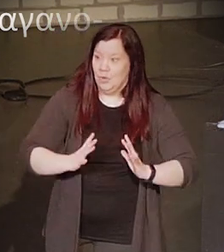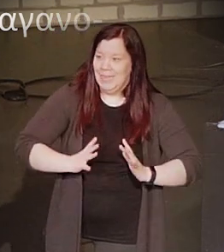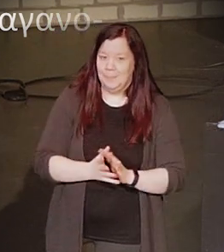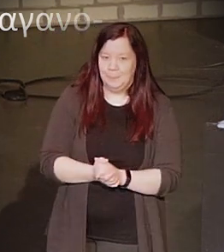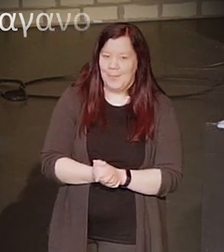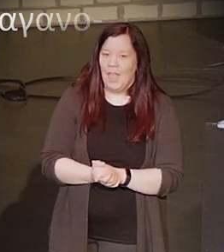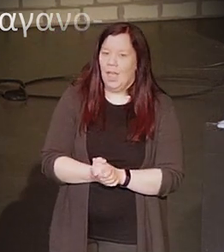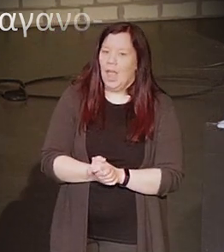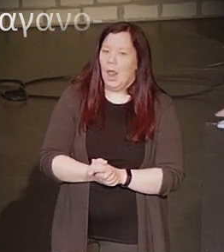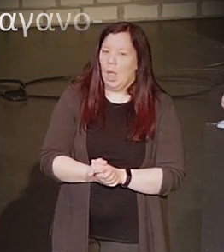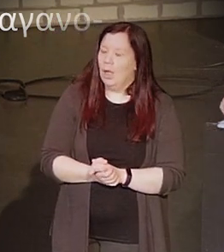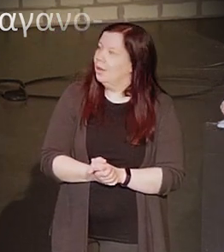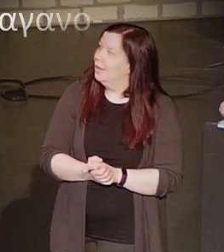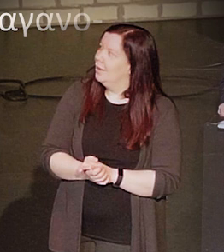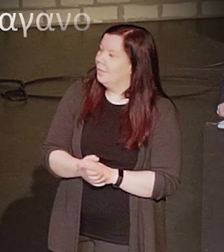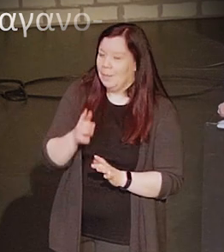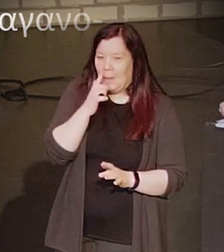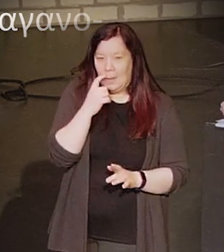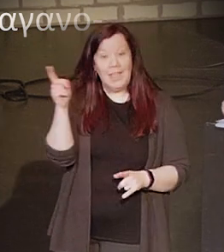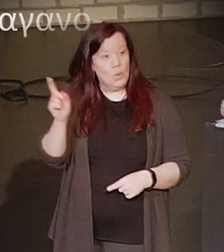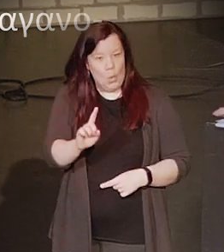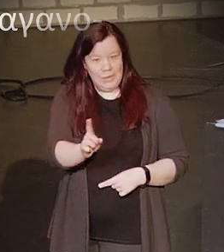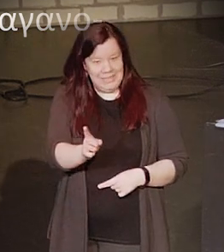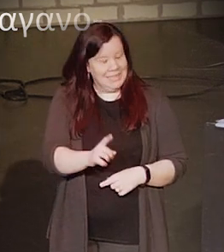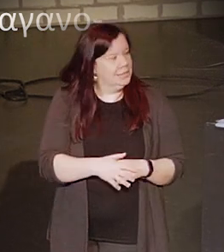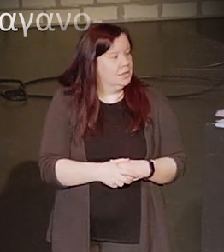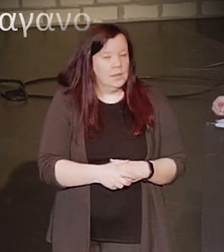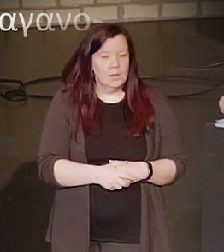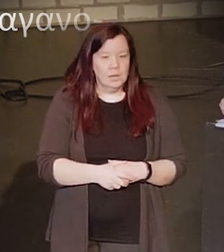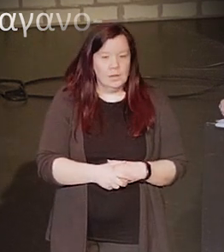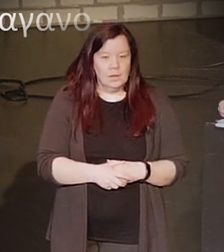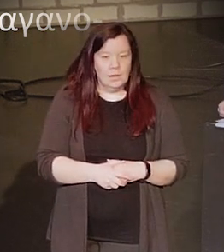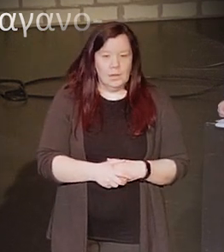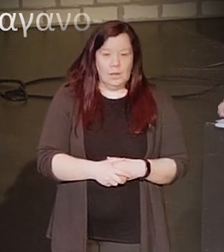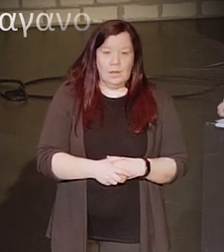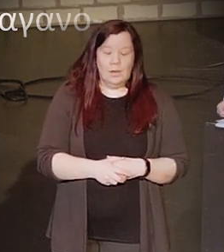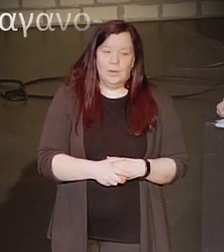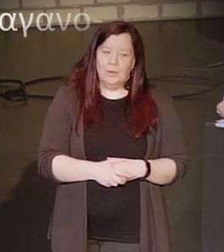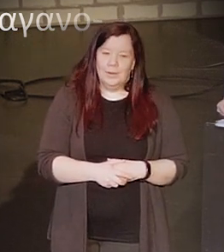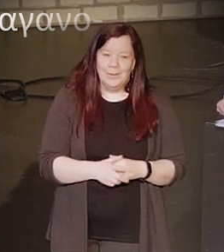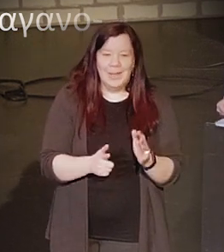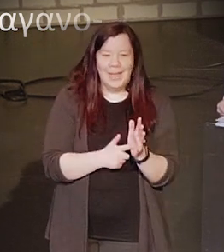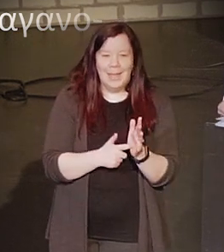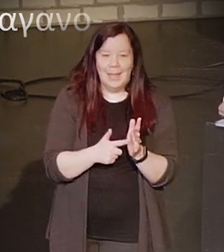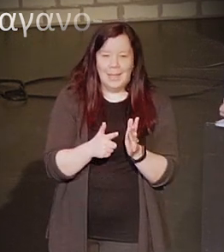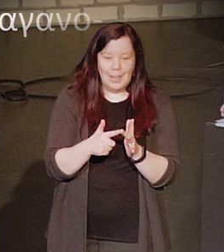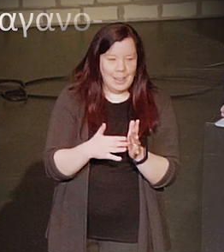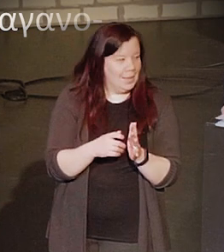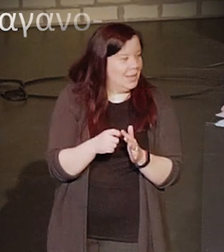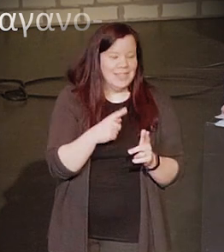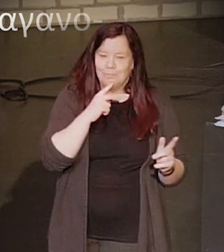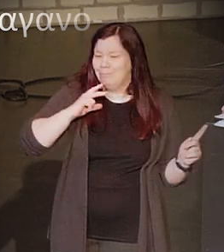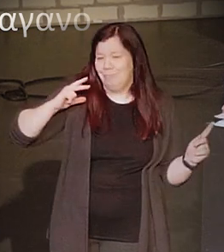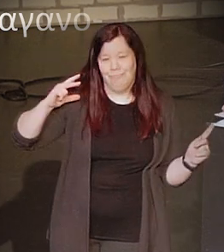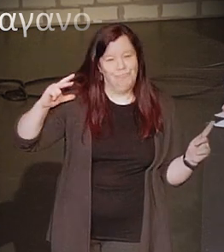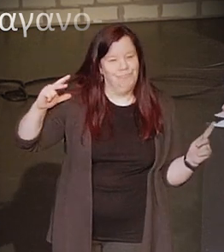Okay, here we go. What we are saying is, limpets and saltfish and shark steak and dogfish and mullets and oddfish with